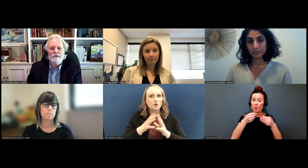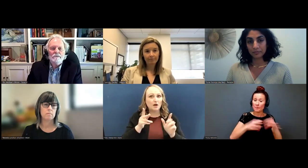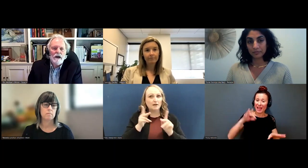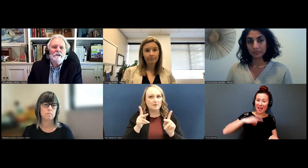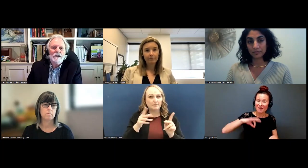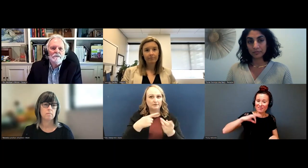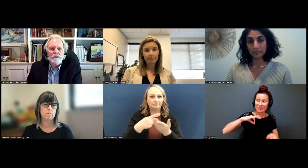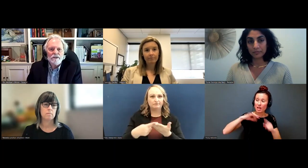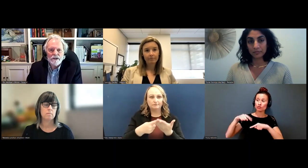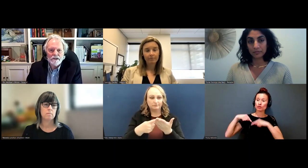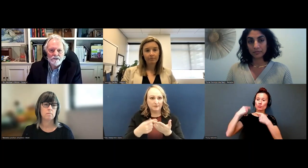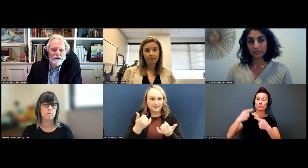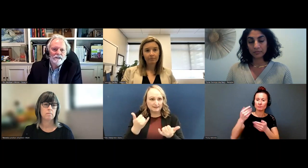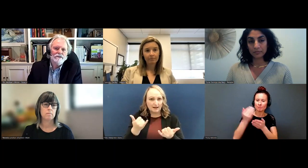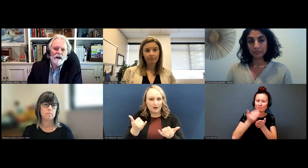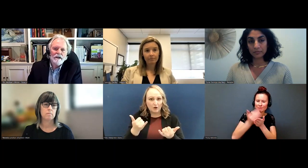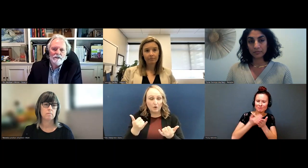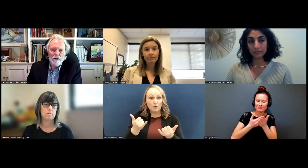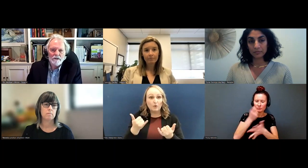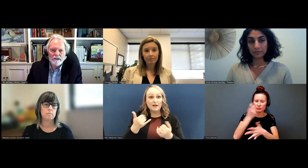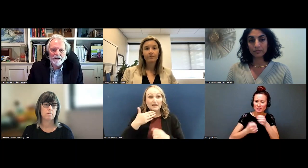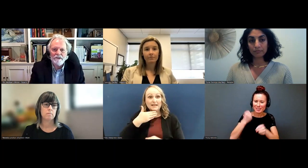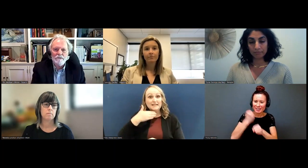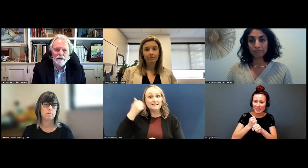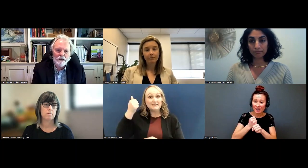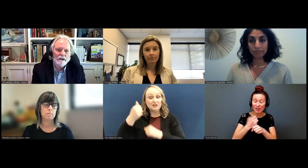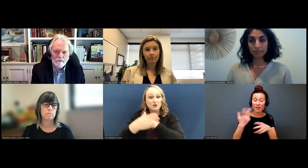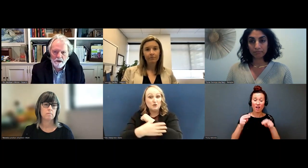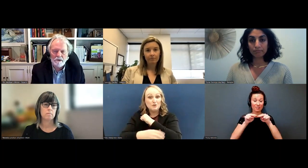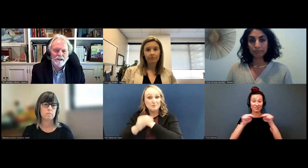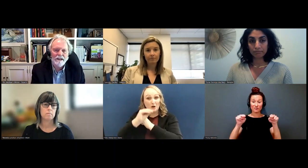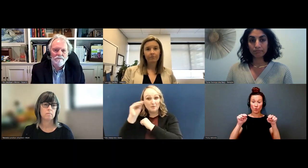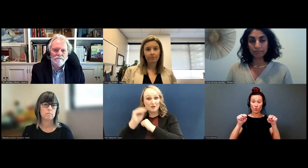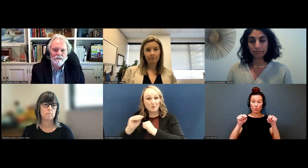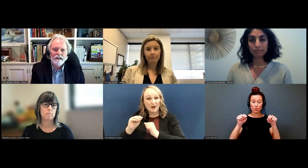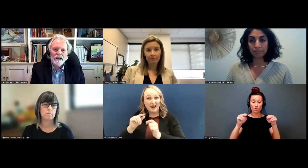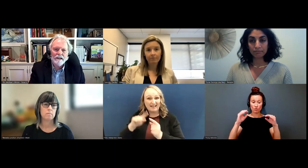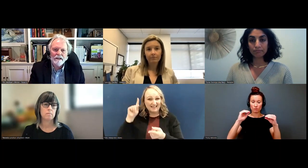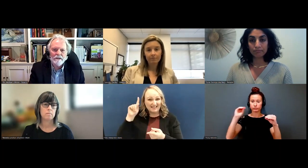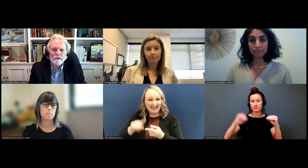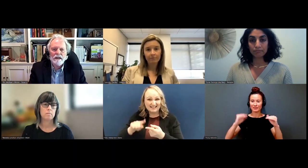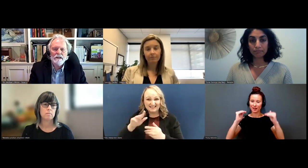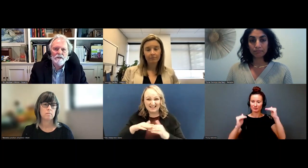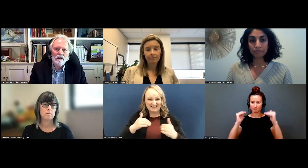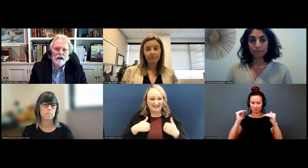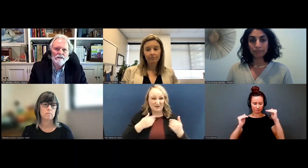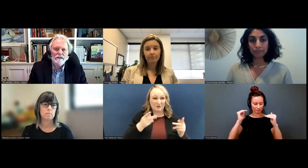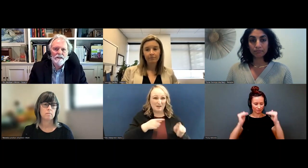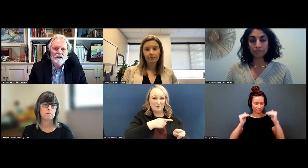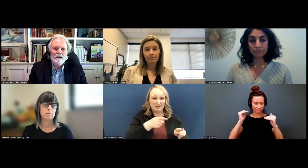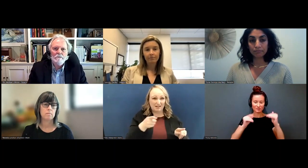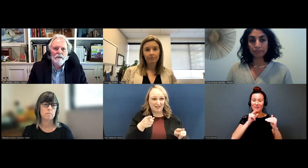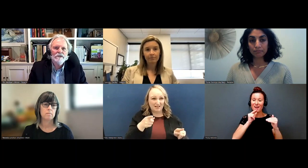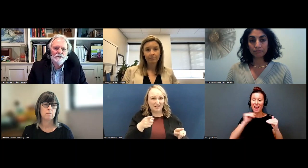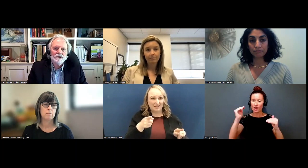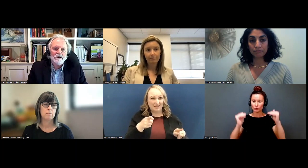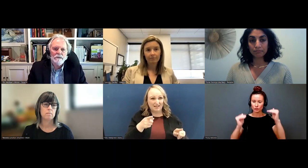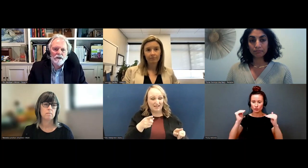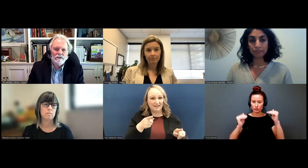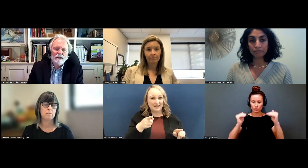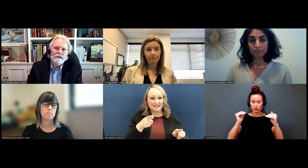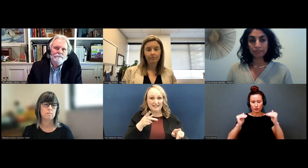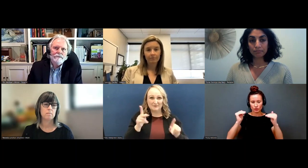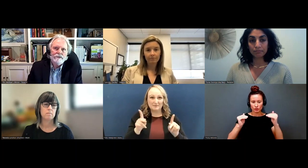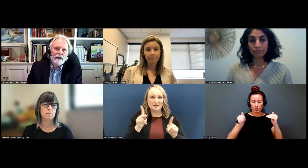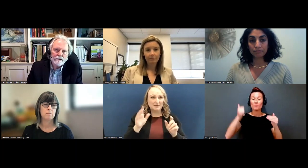the poverty rate among seniors is far lower than it is among younger people. And it's been kind of a lost message here